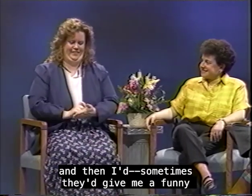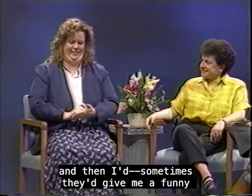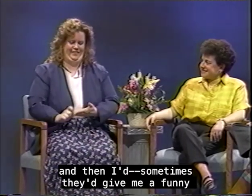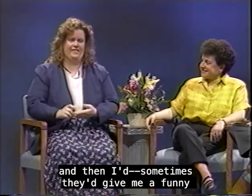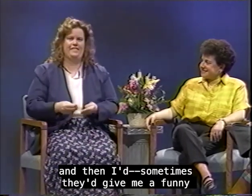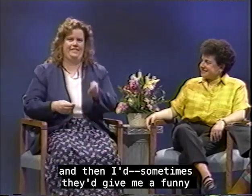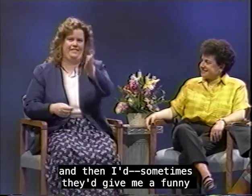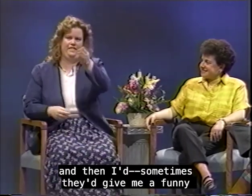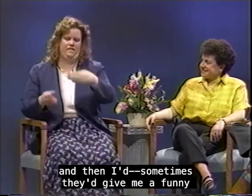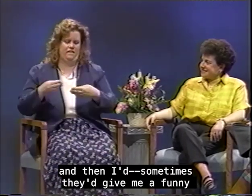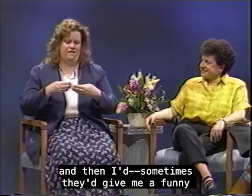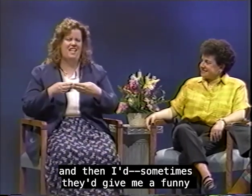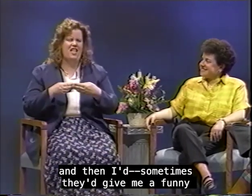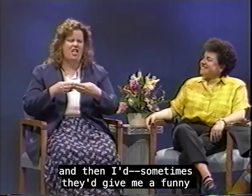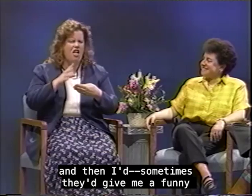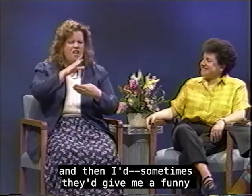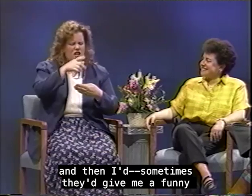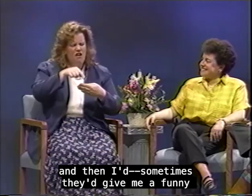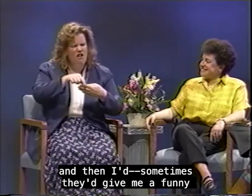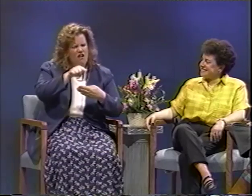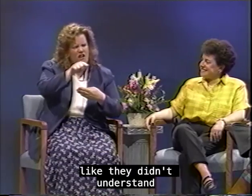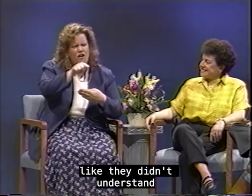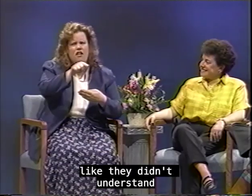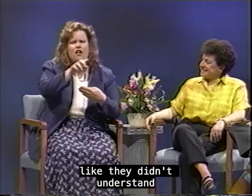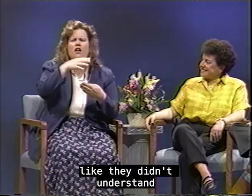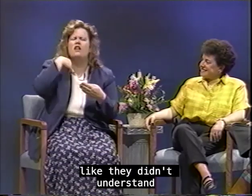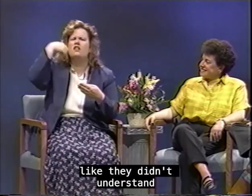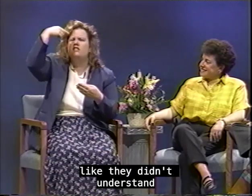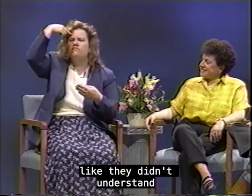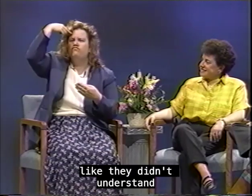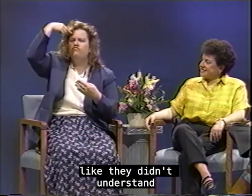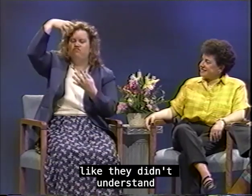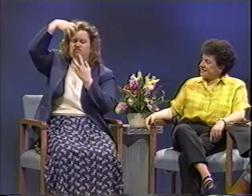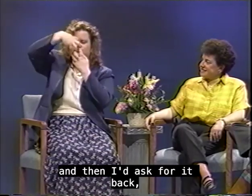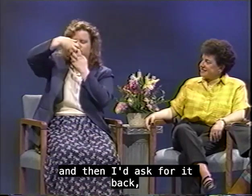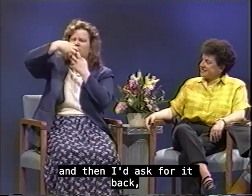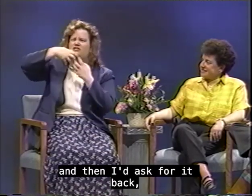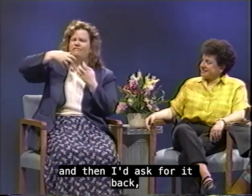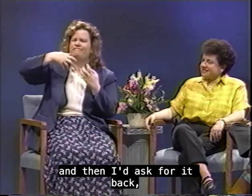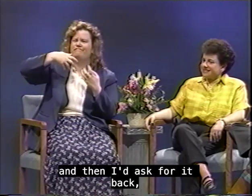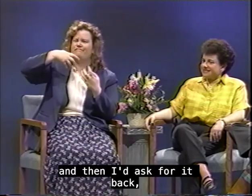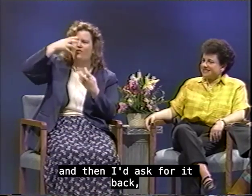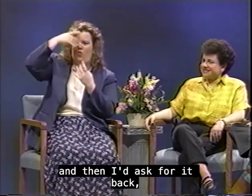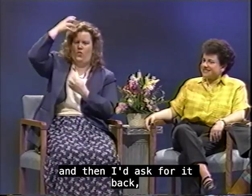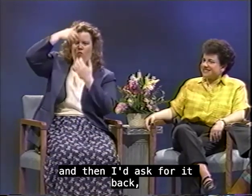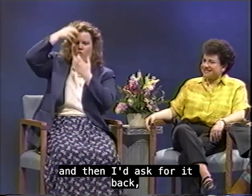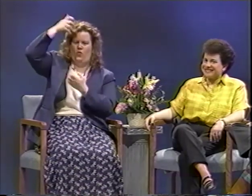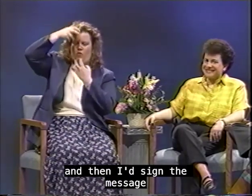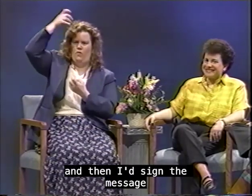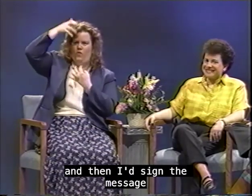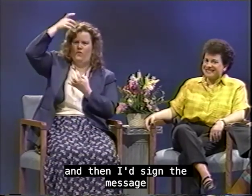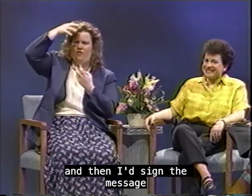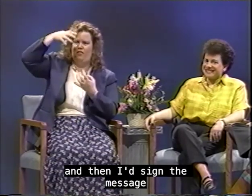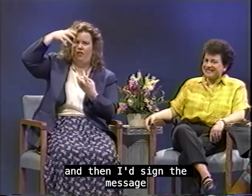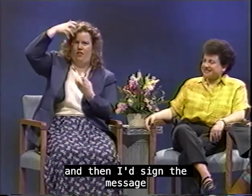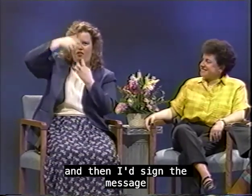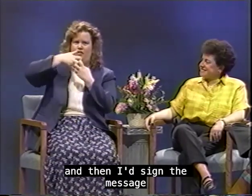then sometimes they'd give me a funny look, like they didn't understand what I had written, and then I'd ask for it back, and then I'd sign the message